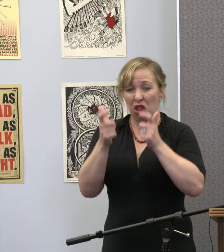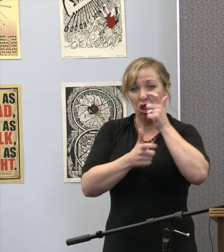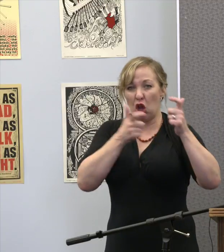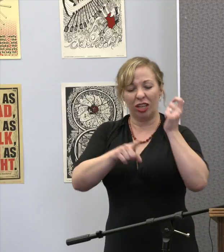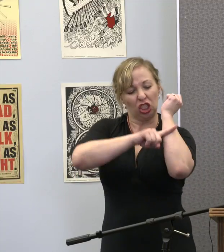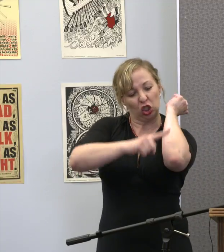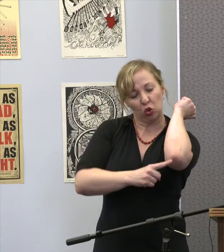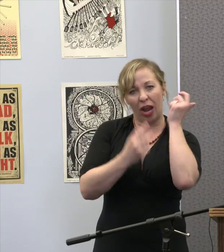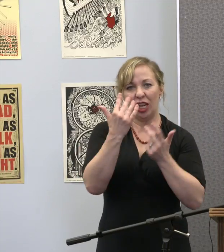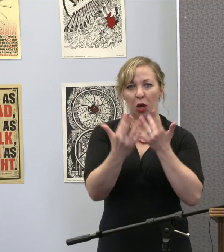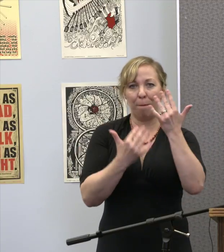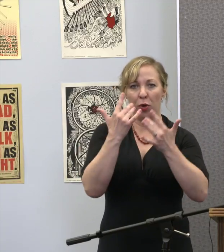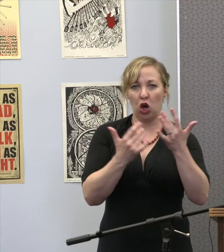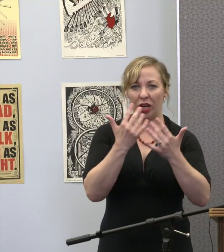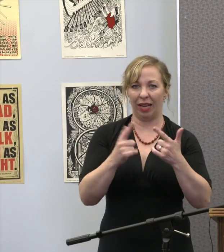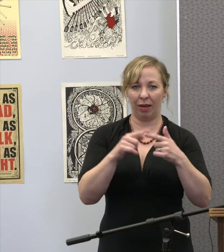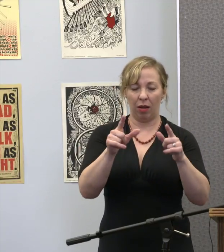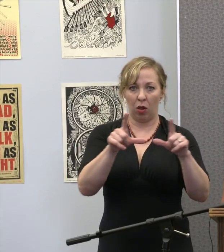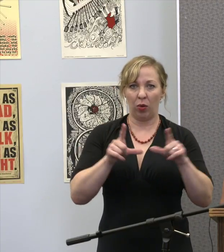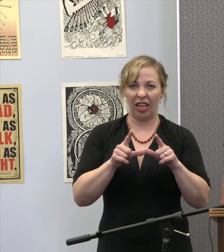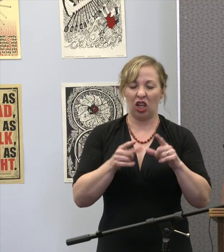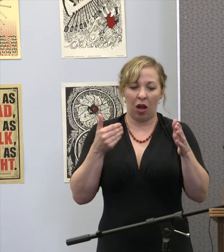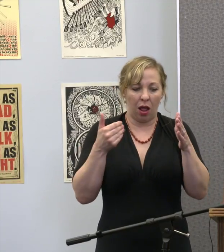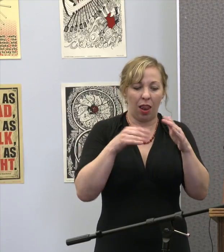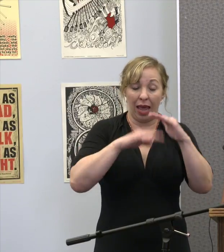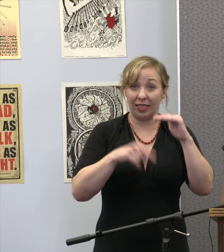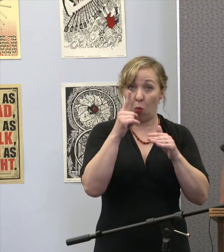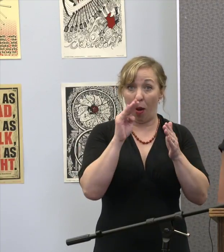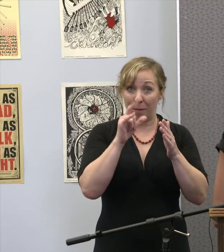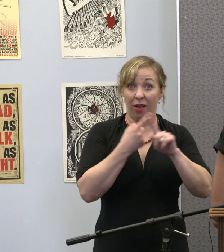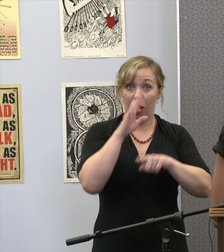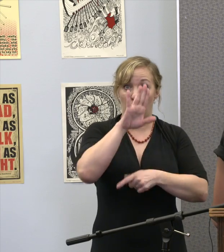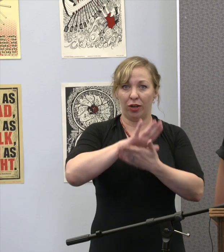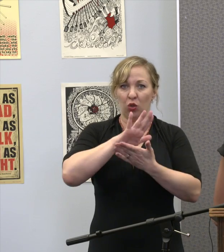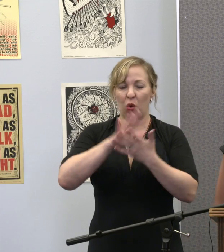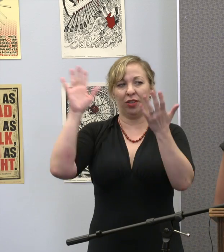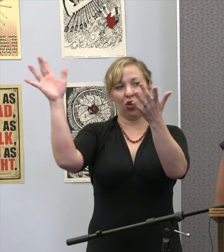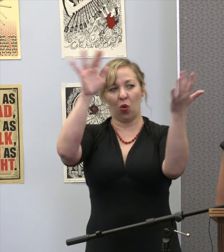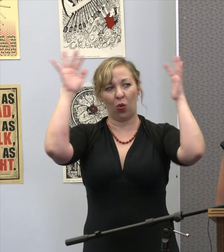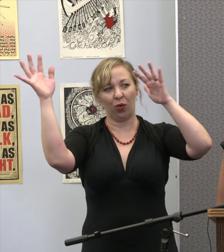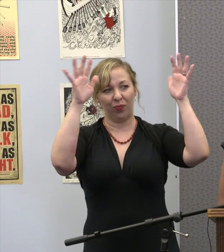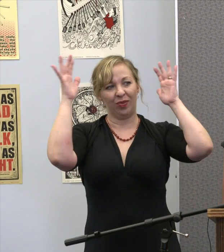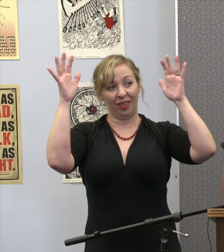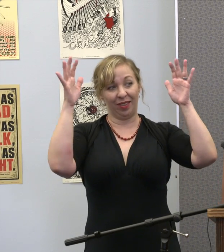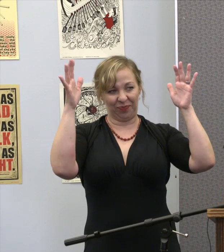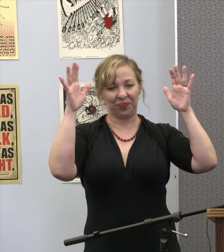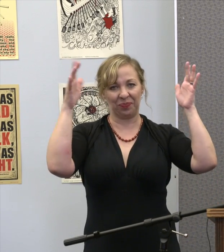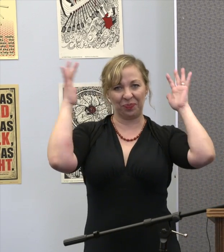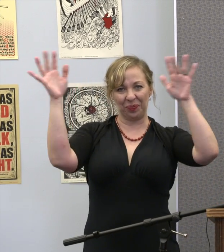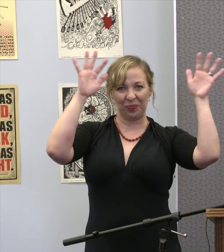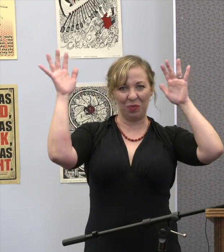incinerator less than 1 mile away from her school. All right. Give her a round of applause.